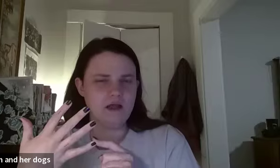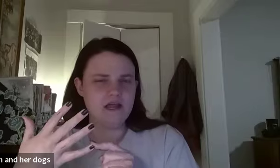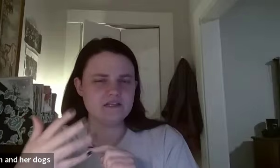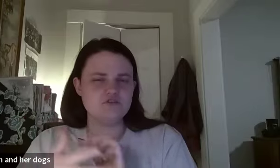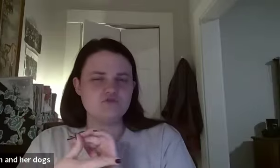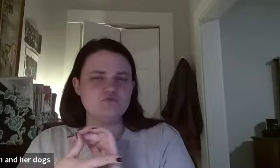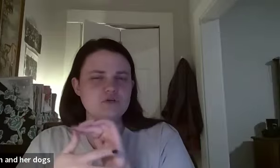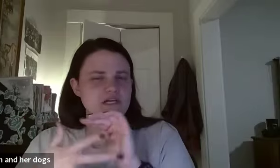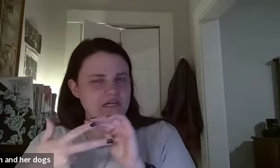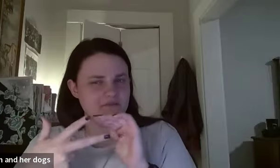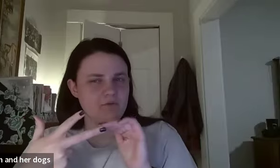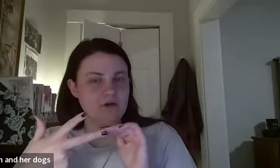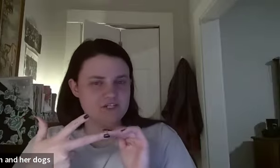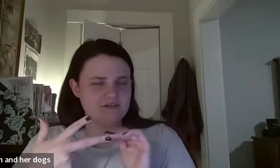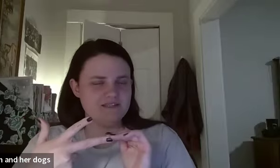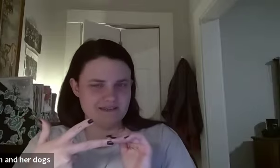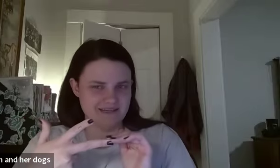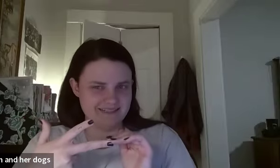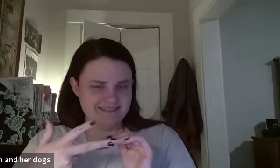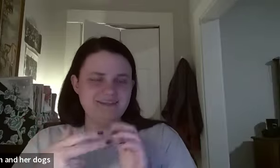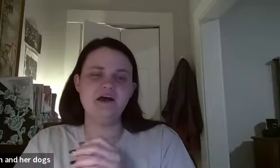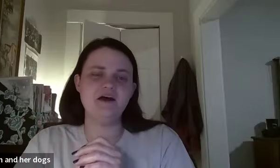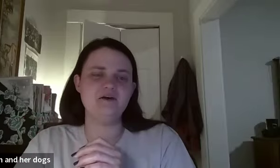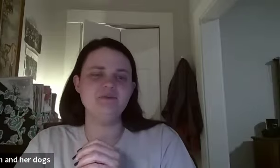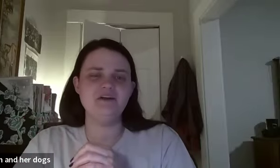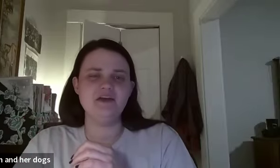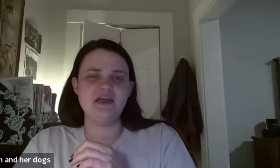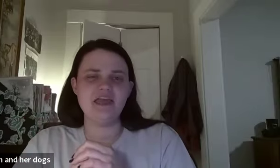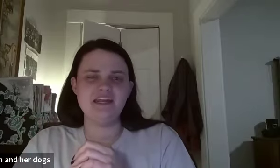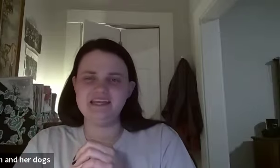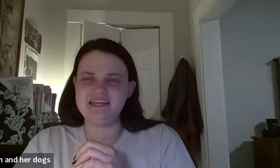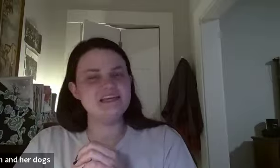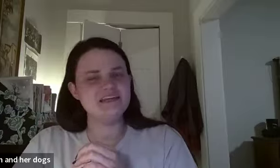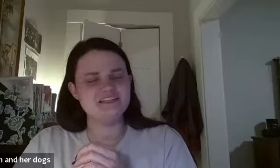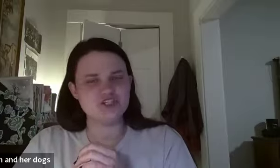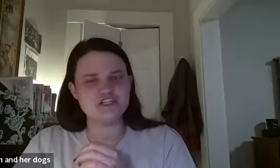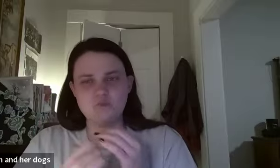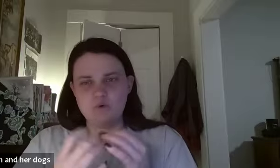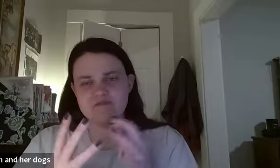Y has three different ways you can sign it. And it again is just more